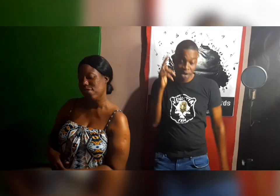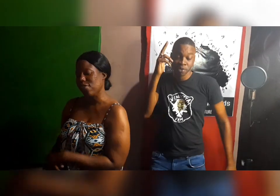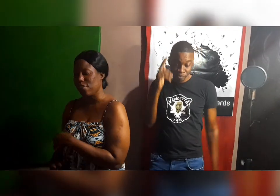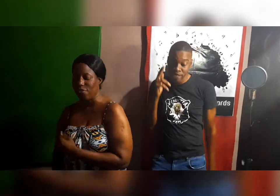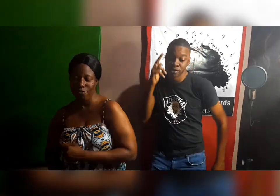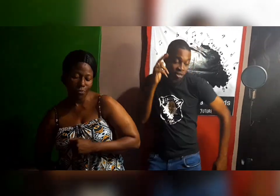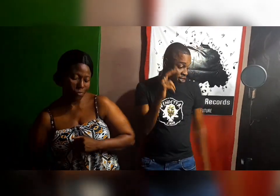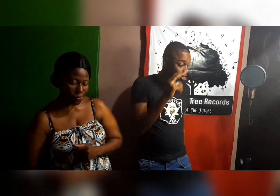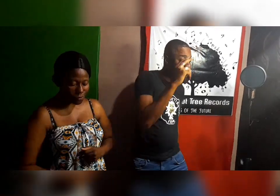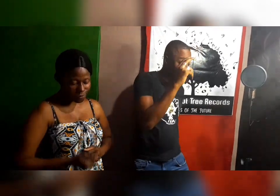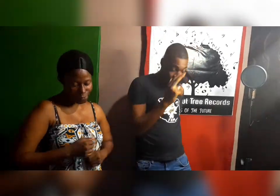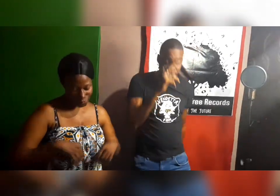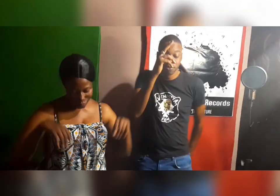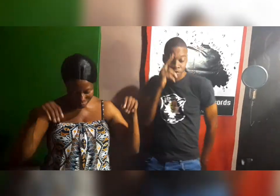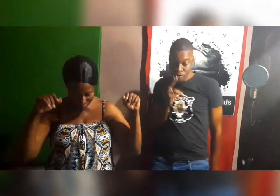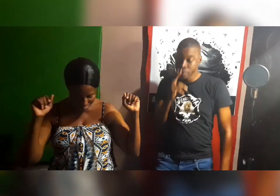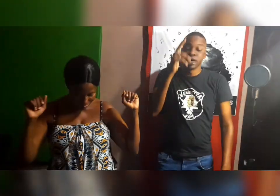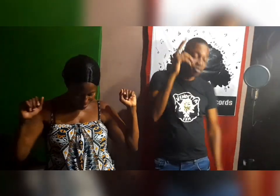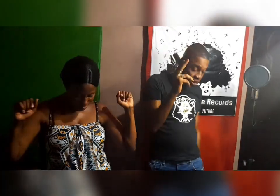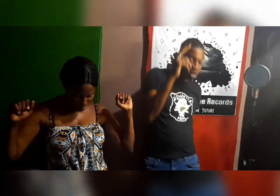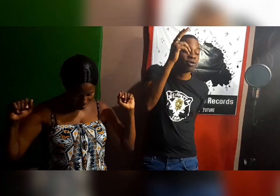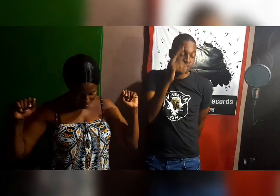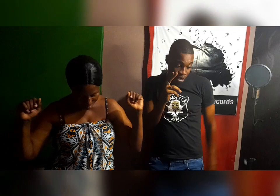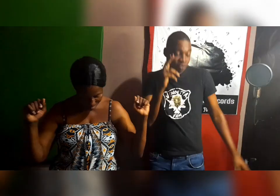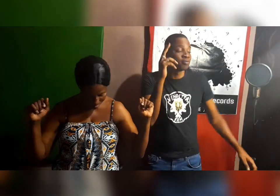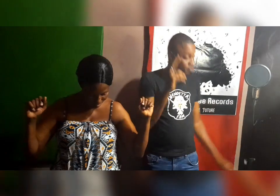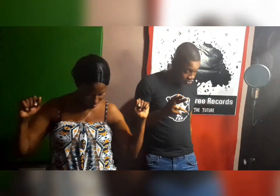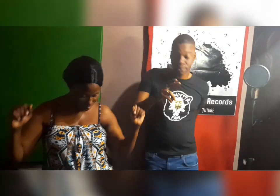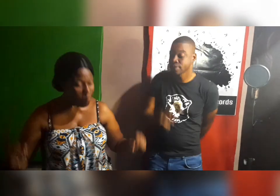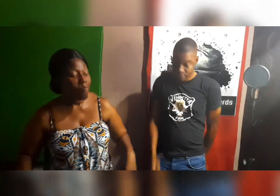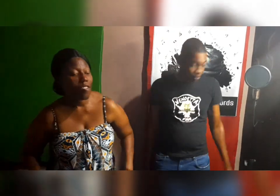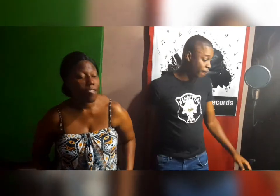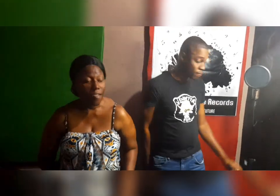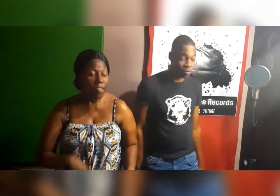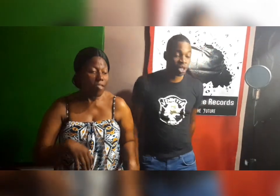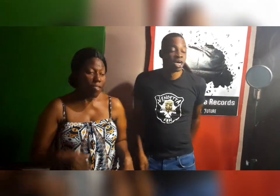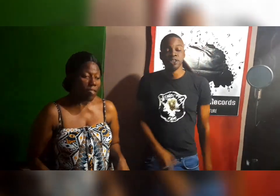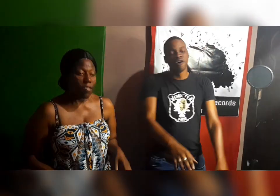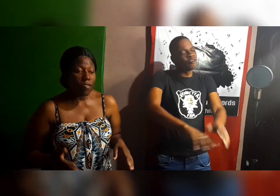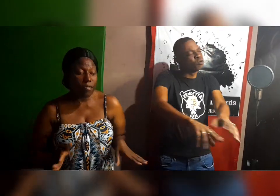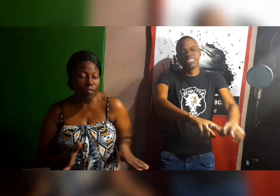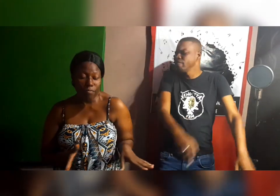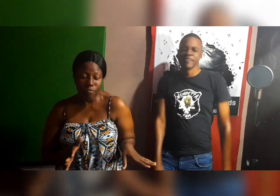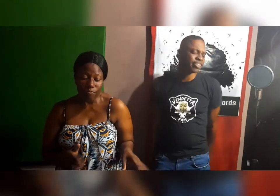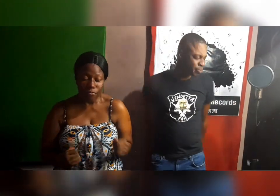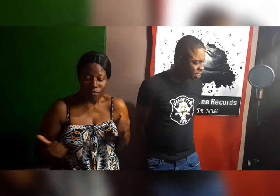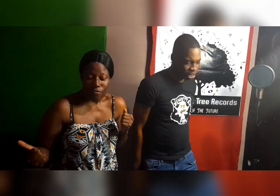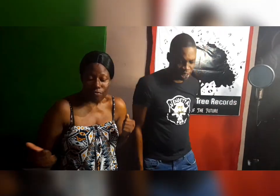a work for now. Madam, me a work for me. Madam, me a work for now. Yeah, yeah. Enough youths never rate me.